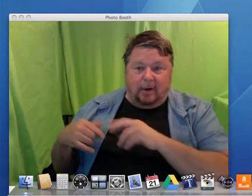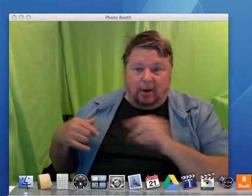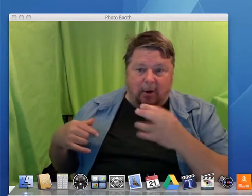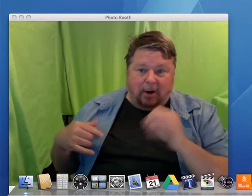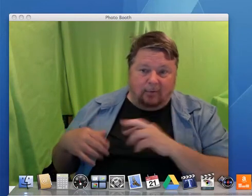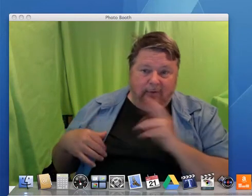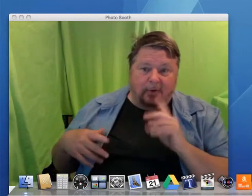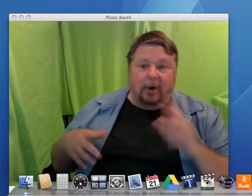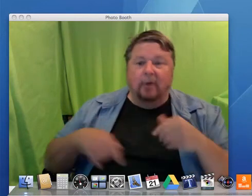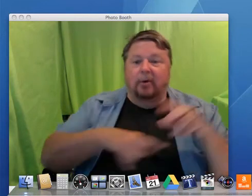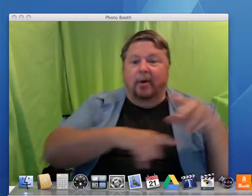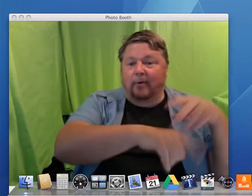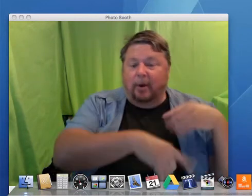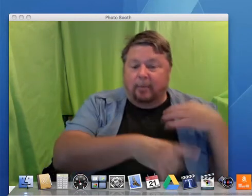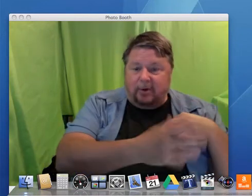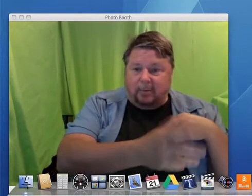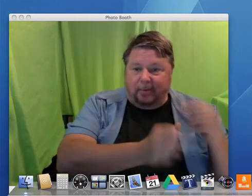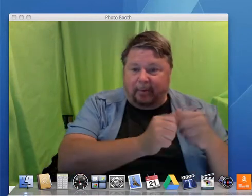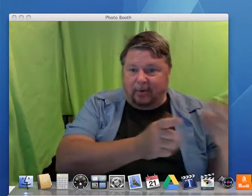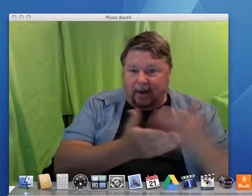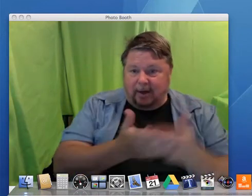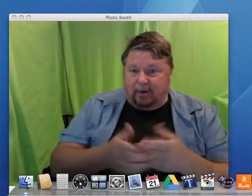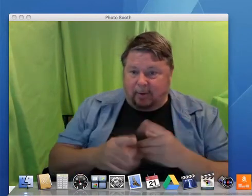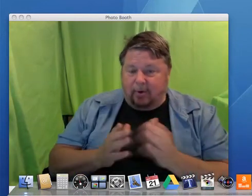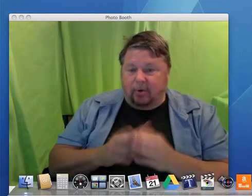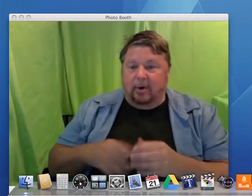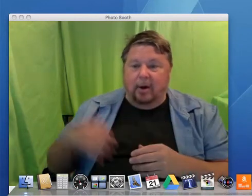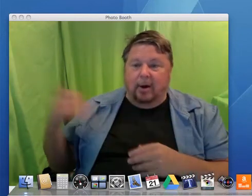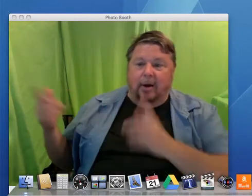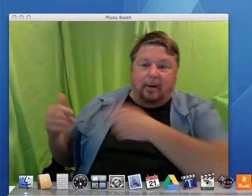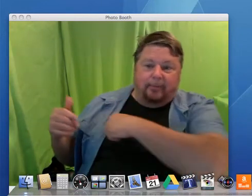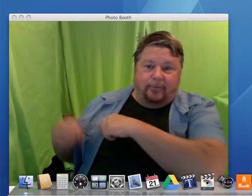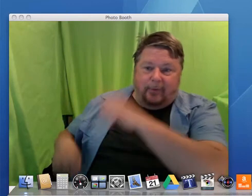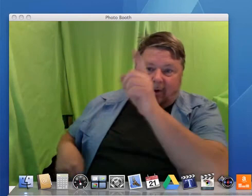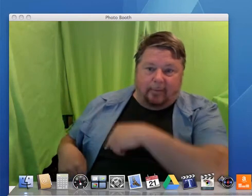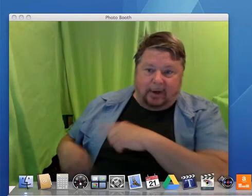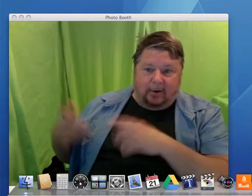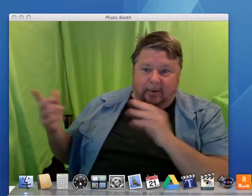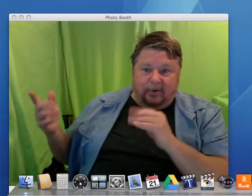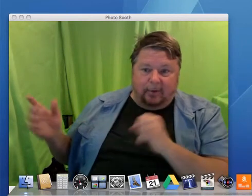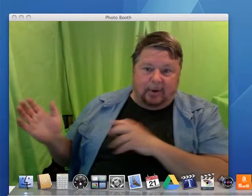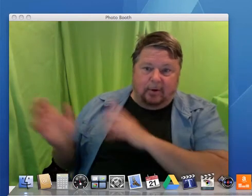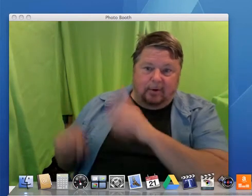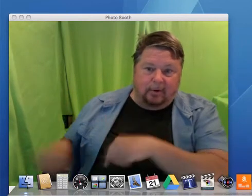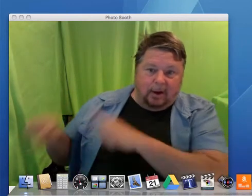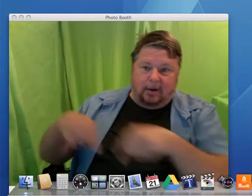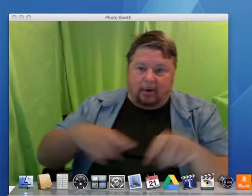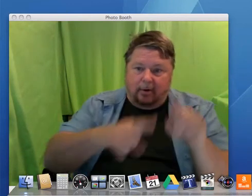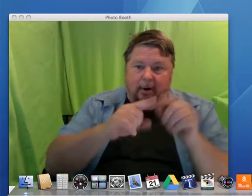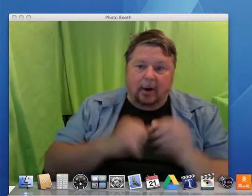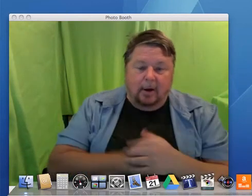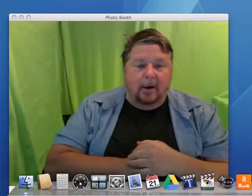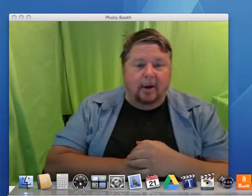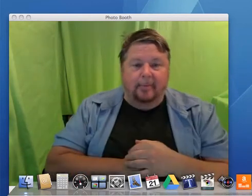on the Ohio River, so you have Pittsburgh. People can get there by boat. All up and down the Mississippi could get